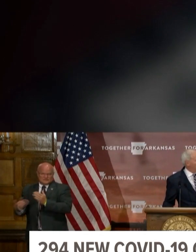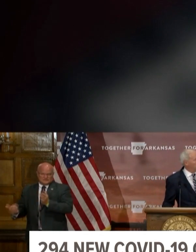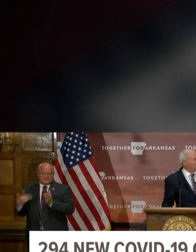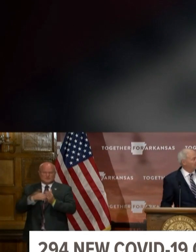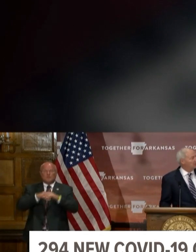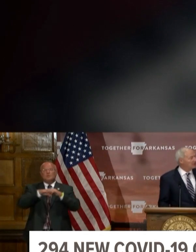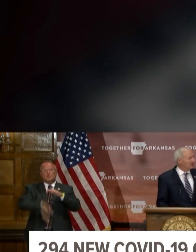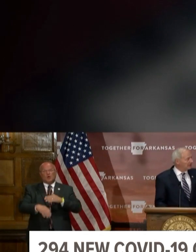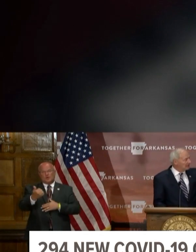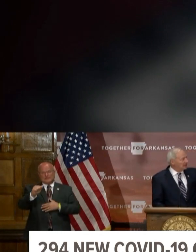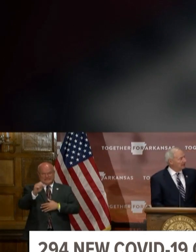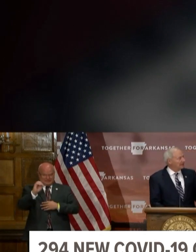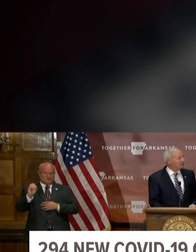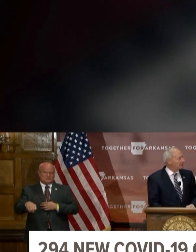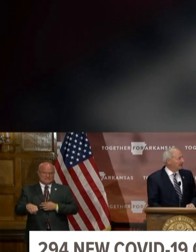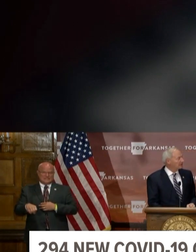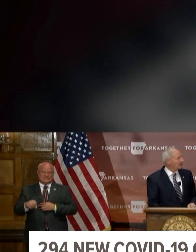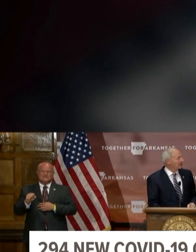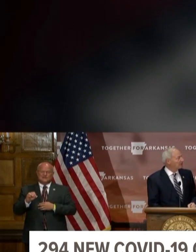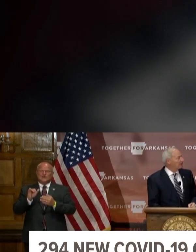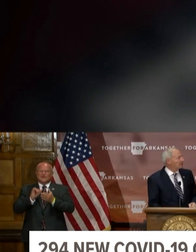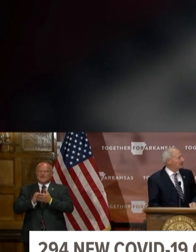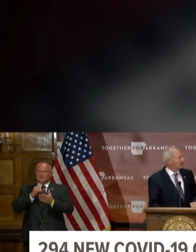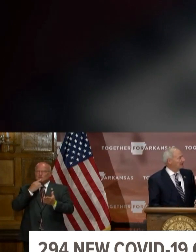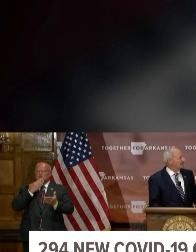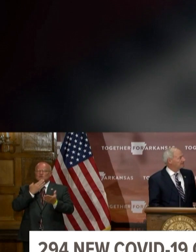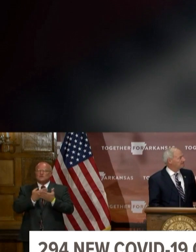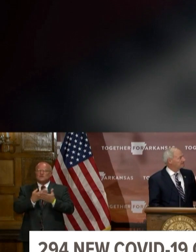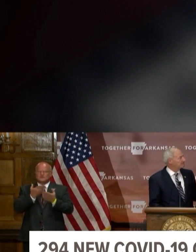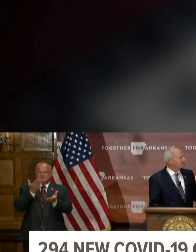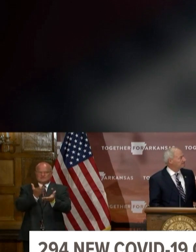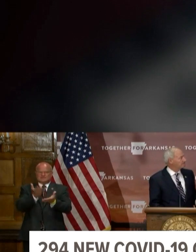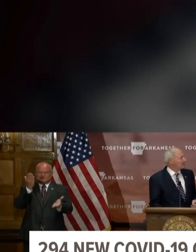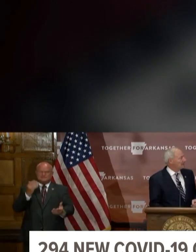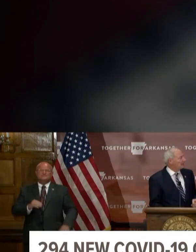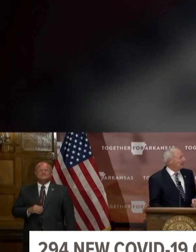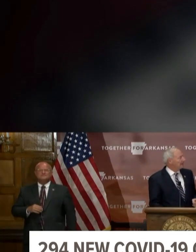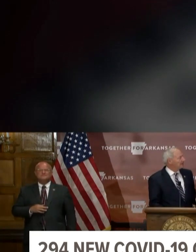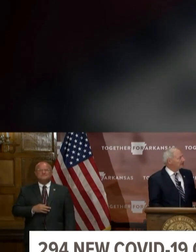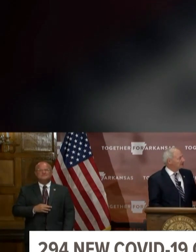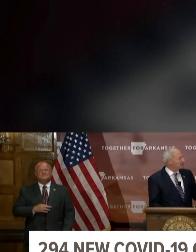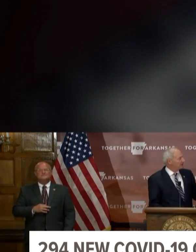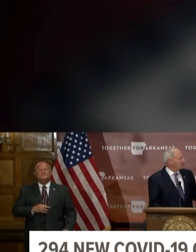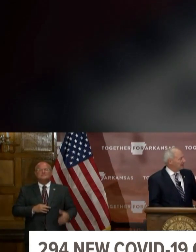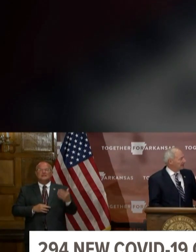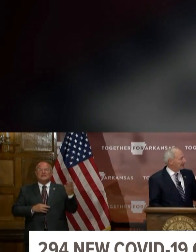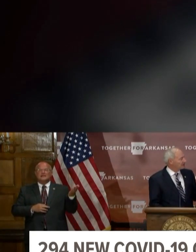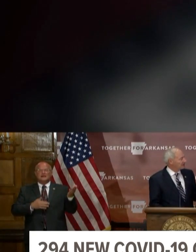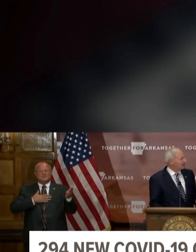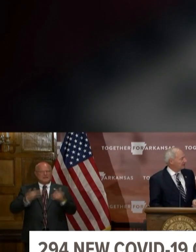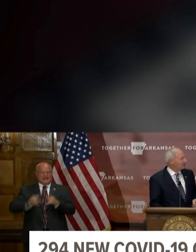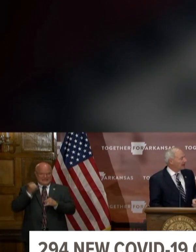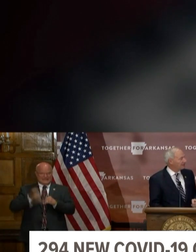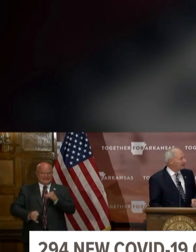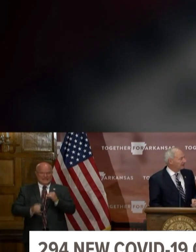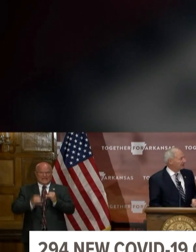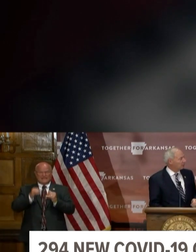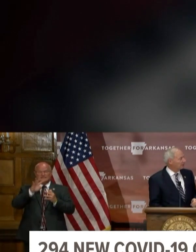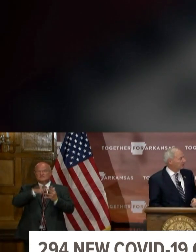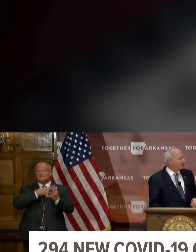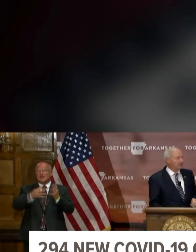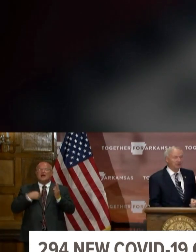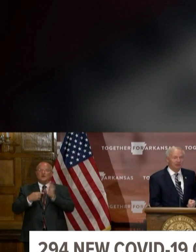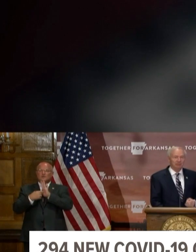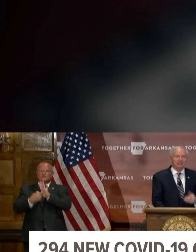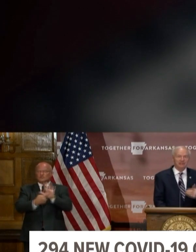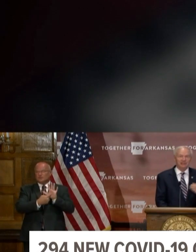well below the 10%, and so that's an encouraging sign. And this is my last graphic that I want